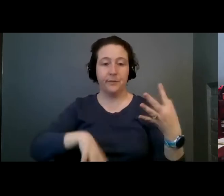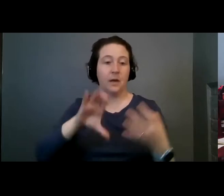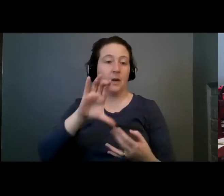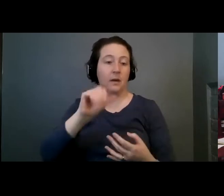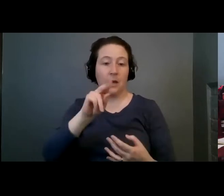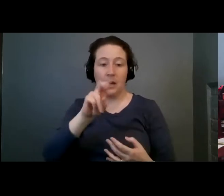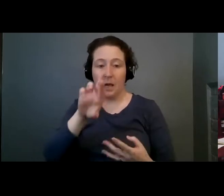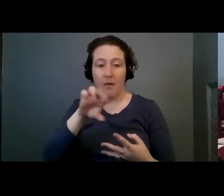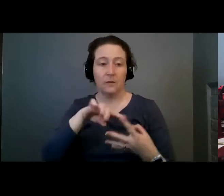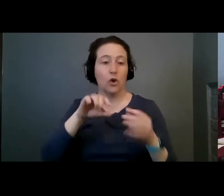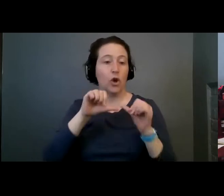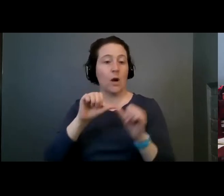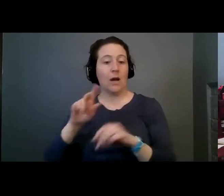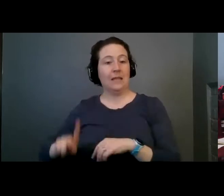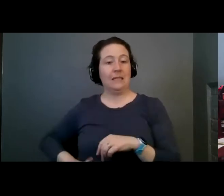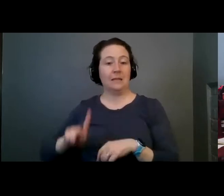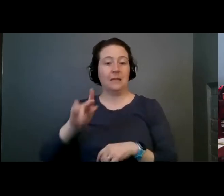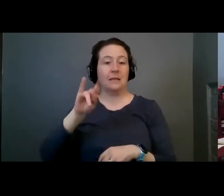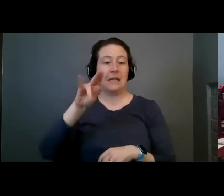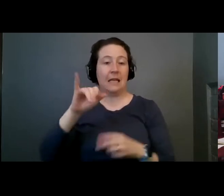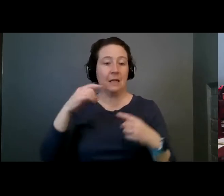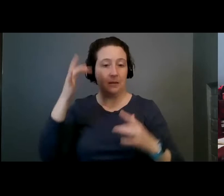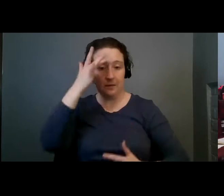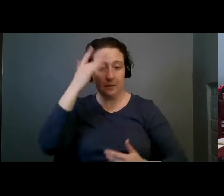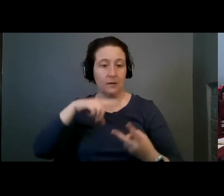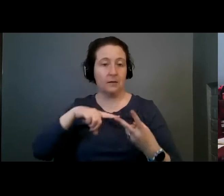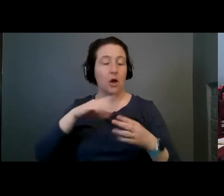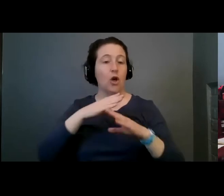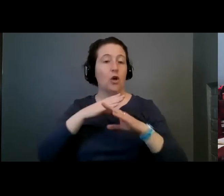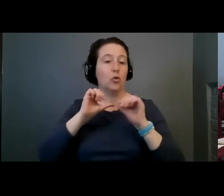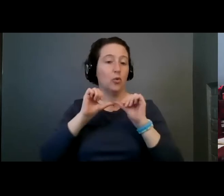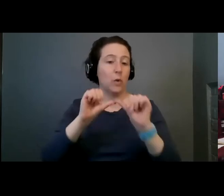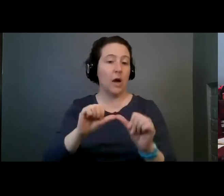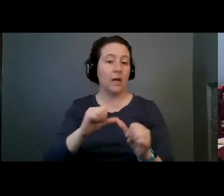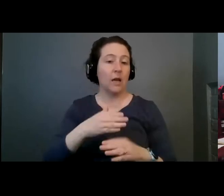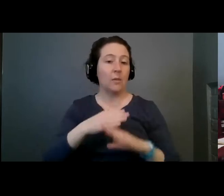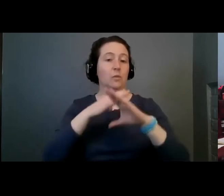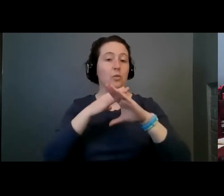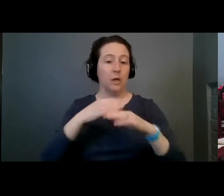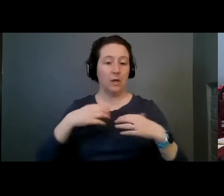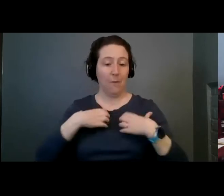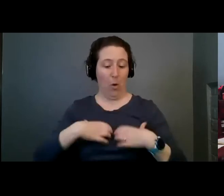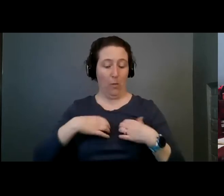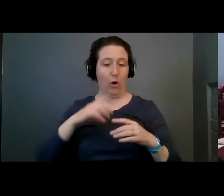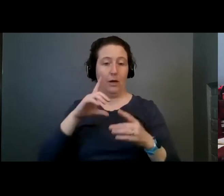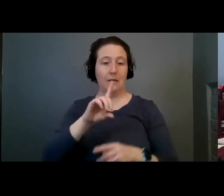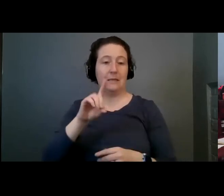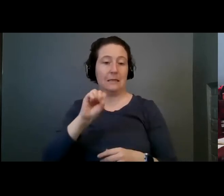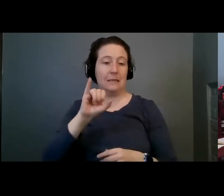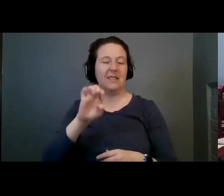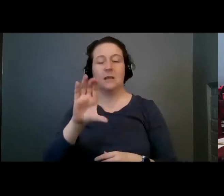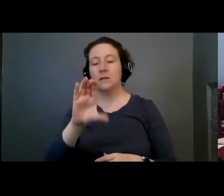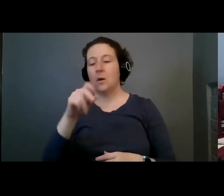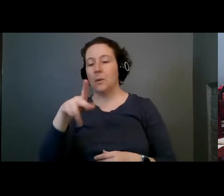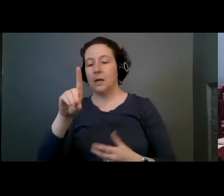cancer, chronic kidney disease, chronic obstructive pulmonary disease or COPD,